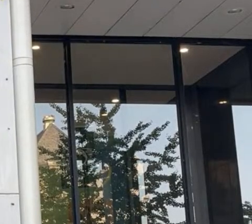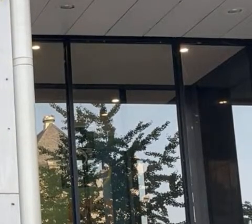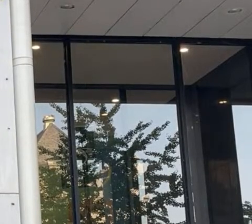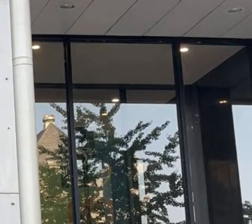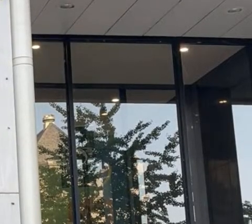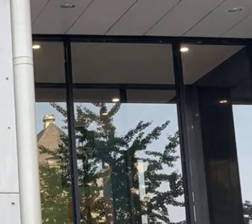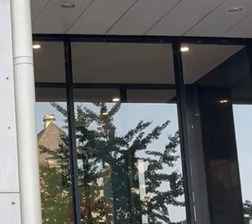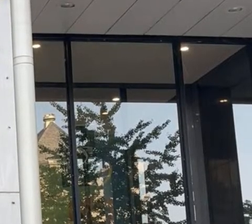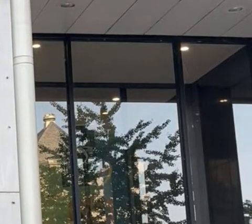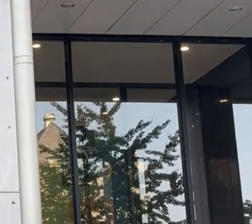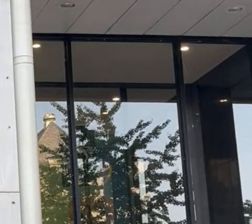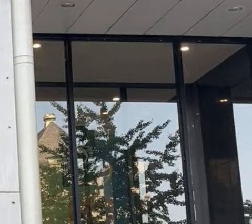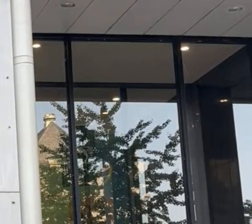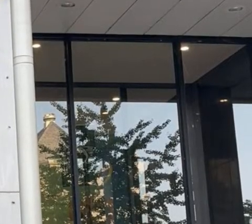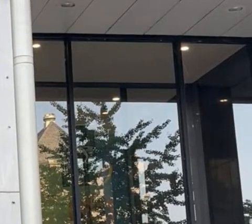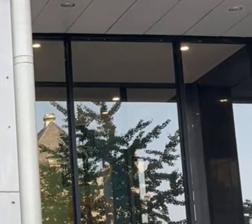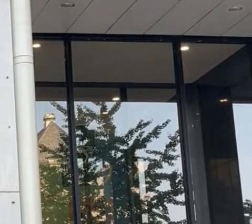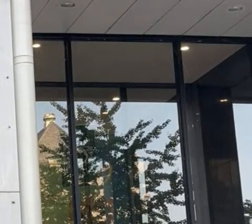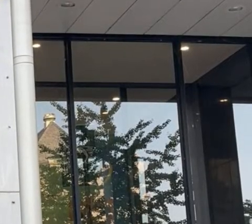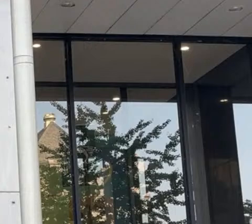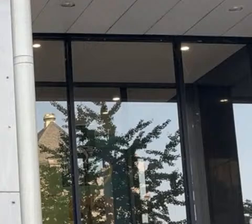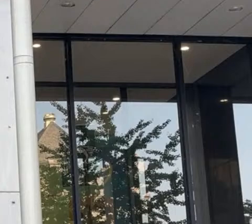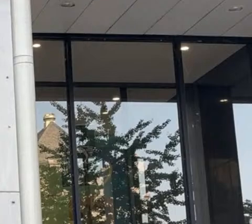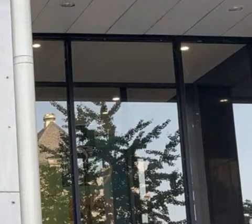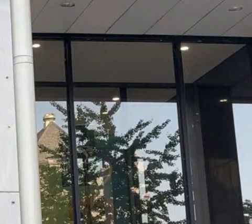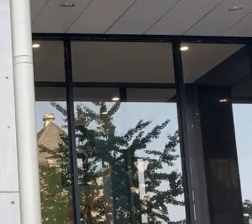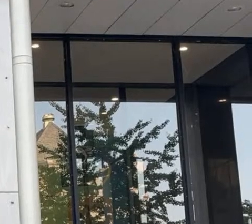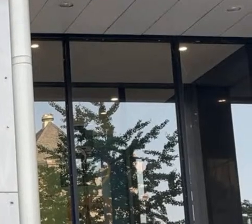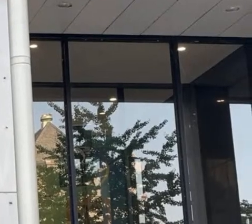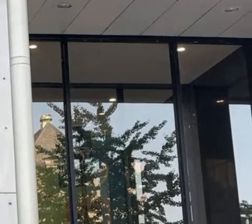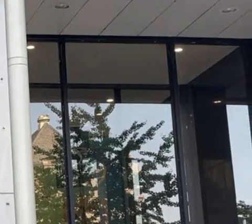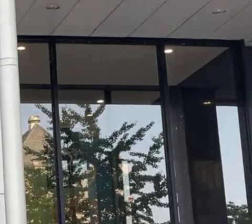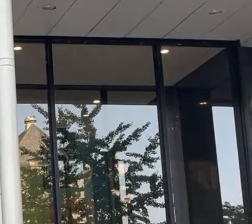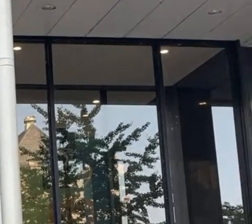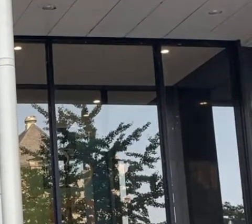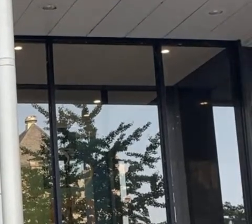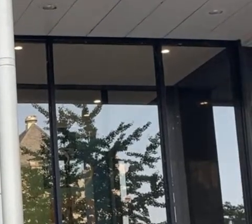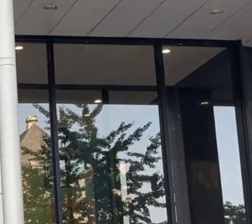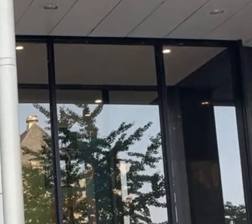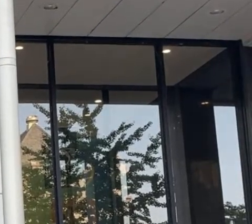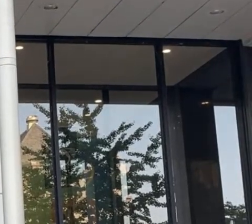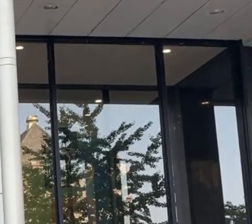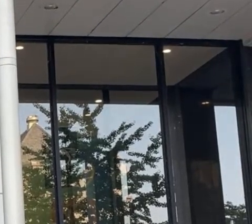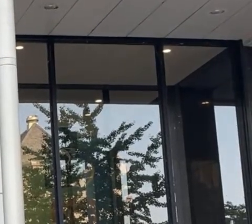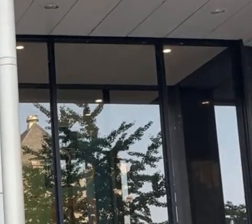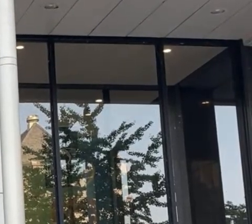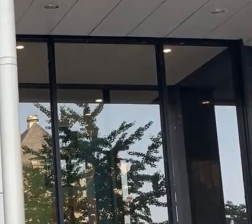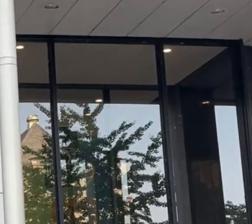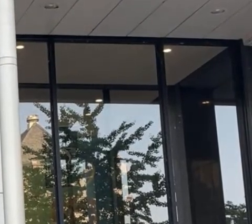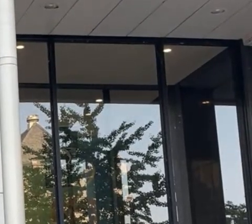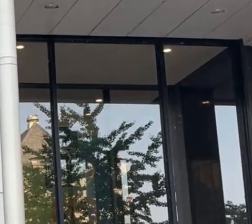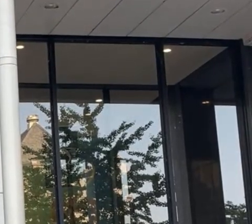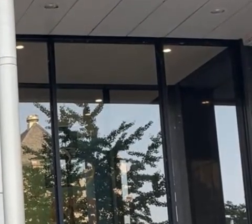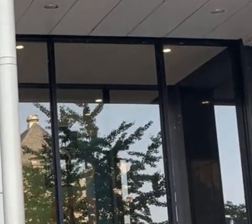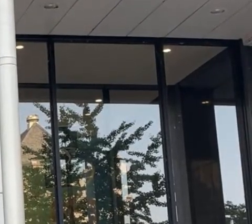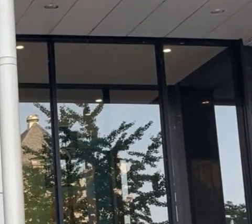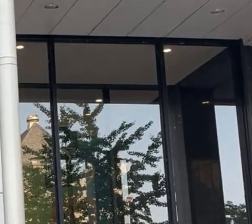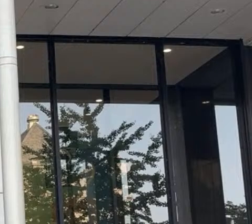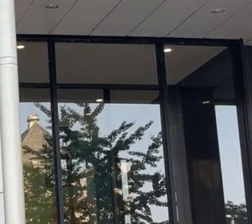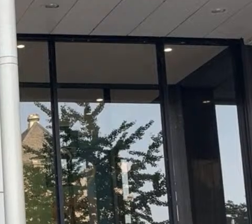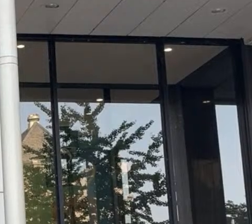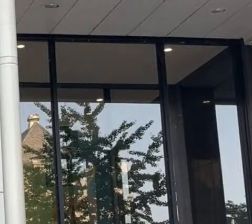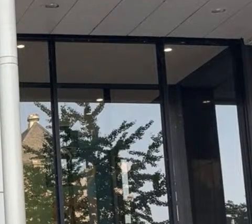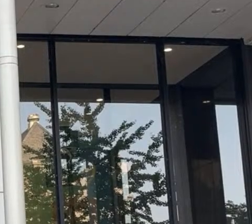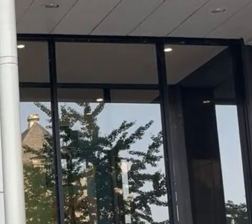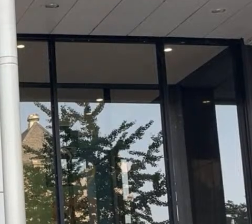sunshine. Been missing these blue skies, bad things to realize, but it ain't really real. It's the fake sensations from